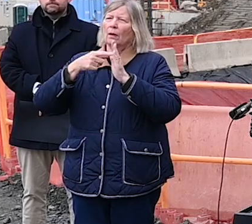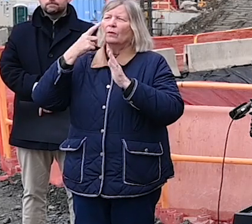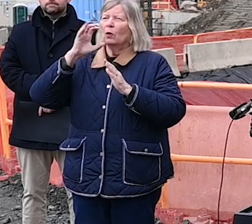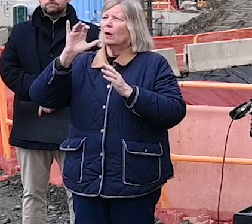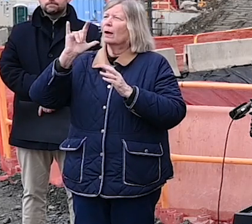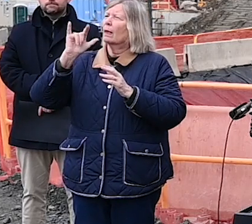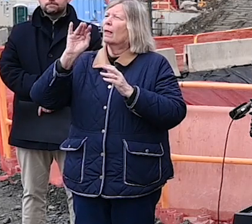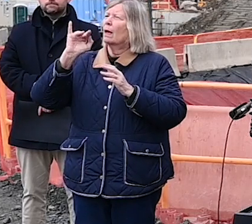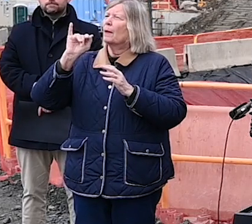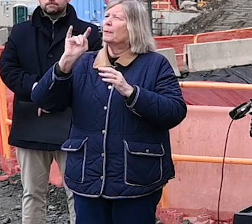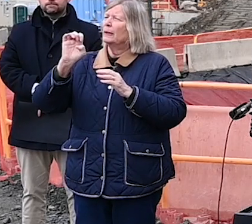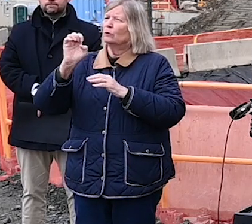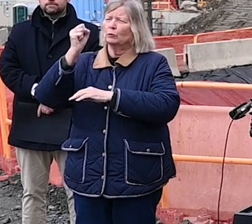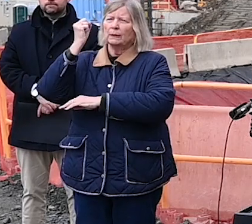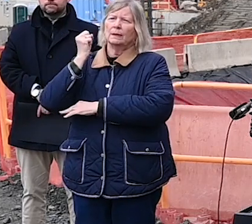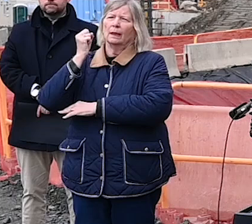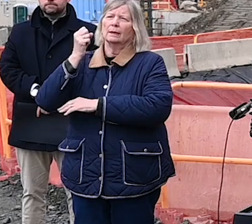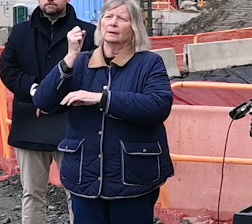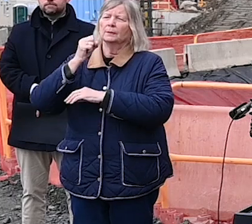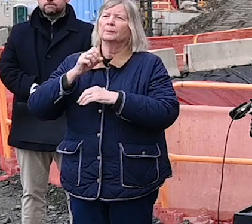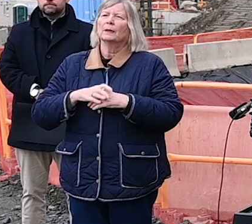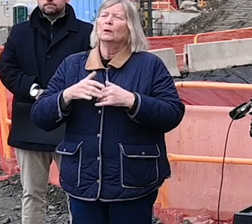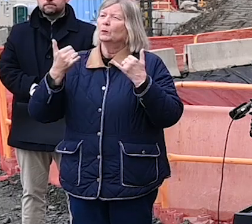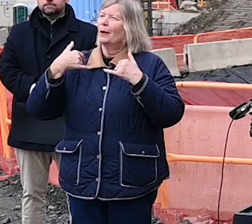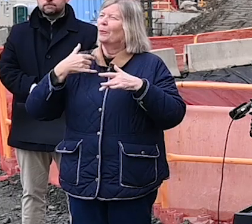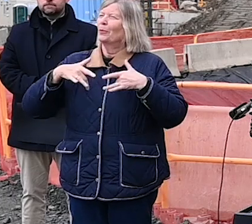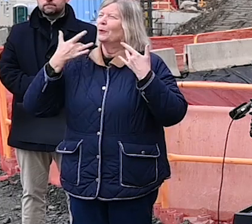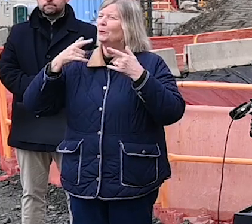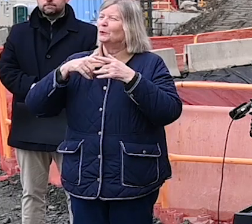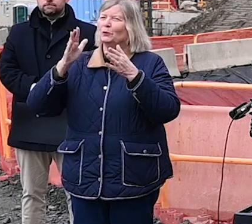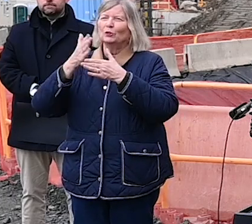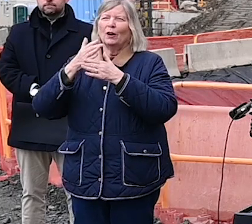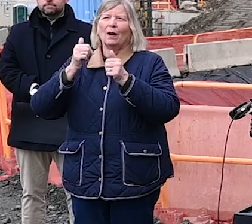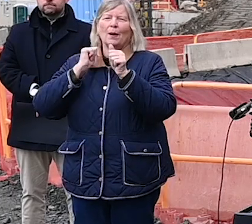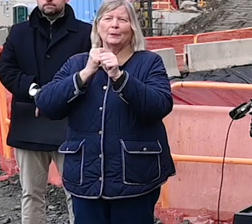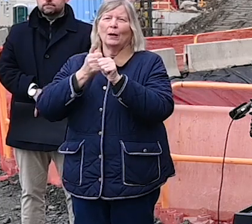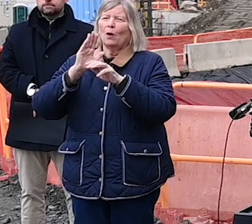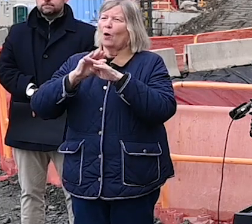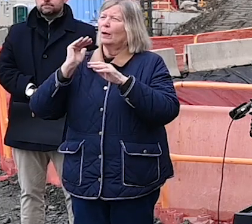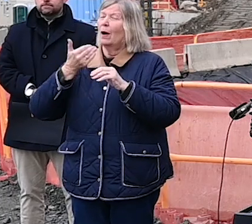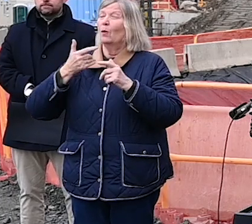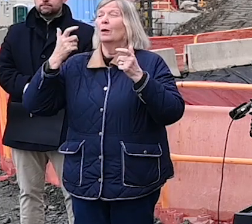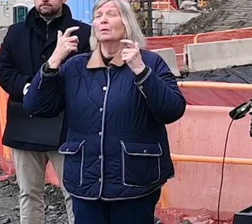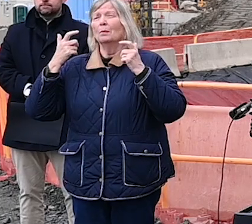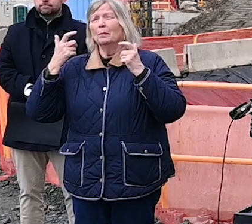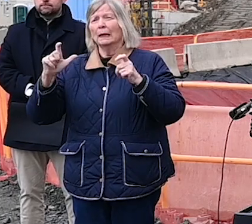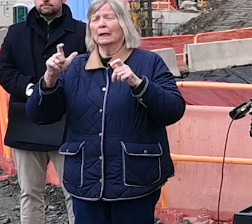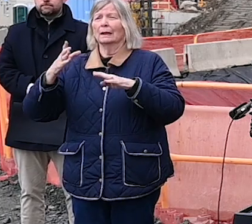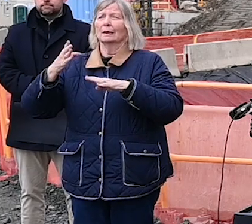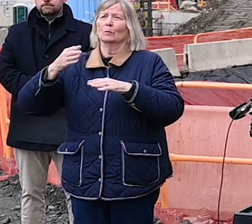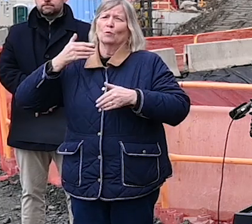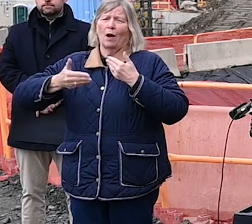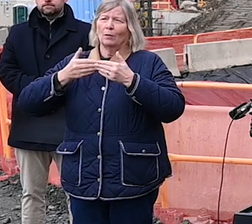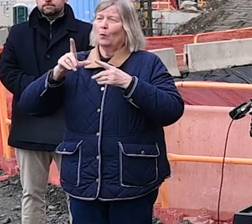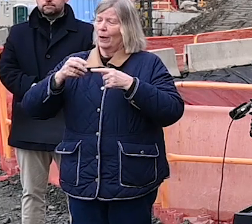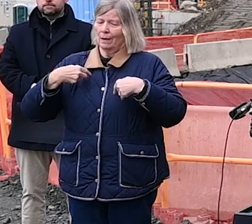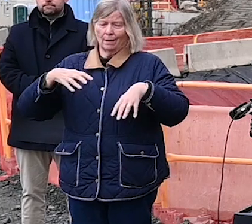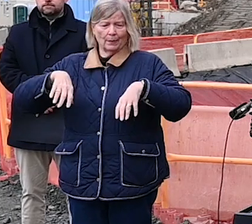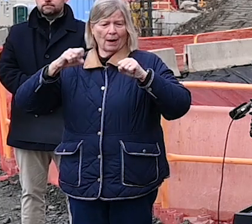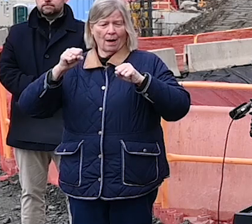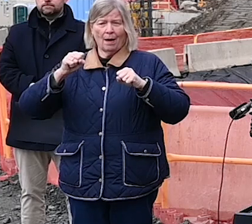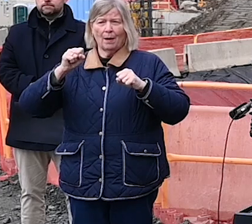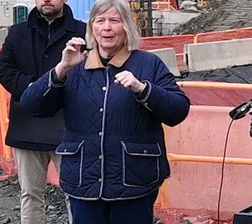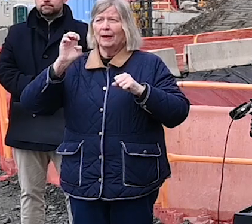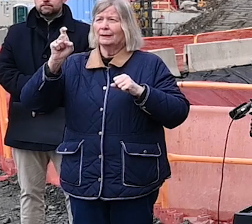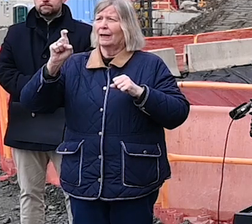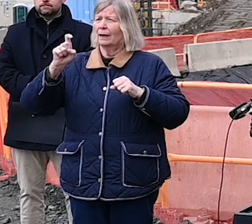climate resilience. Today, I'm thrilled to share an update on our monumental progress. When I took office, Ellicott